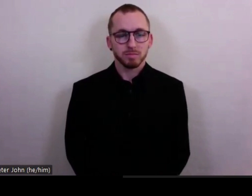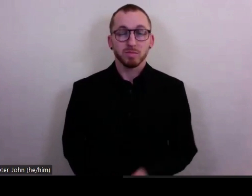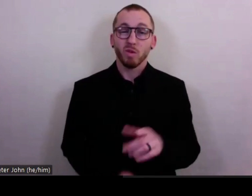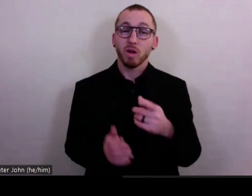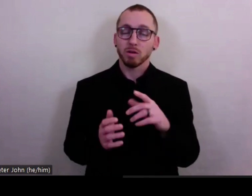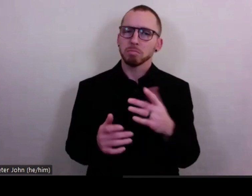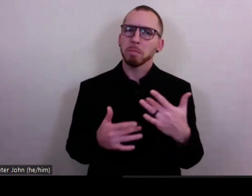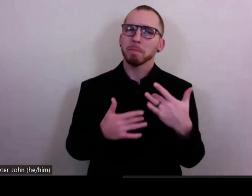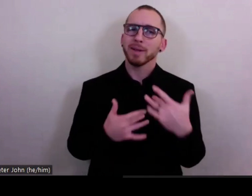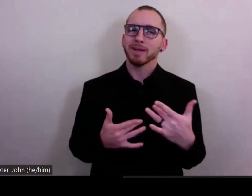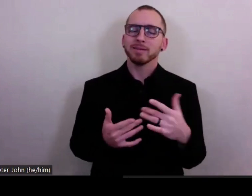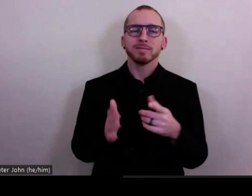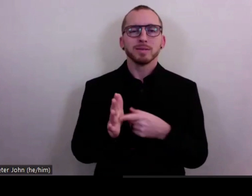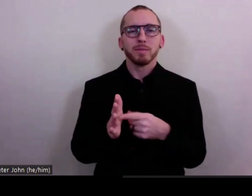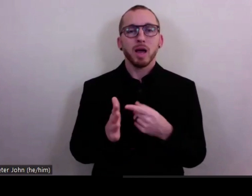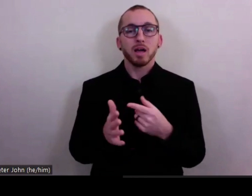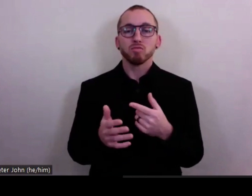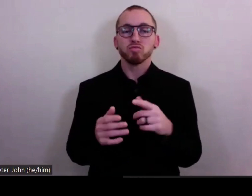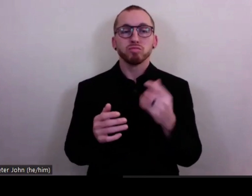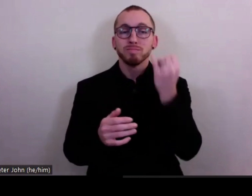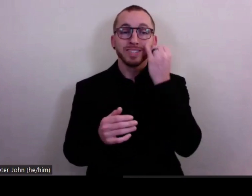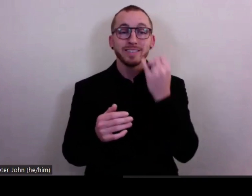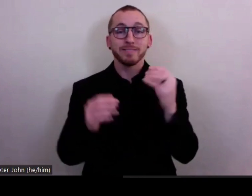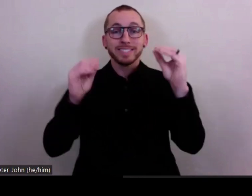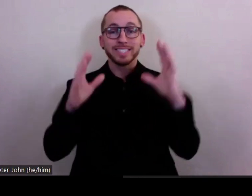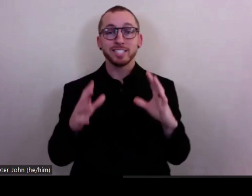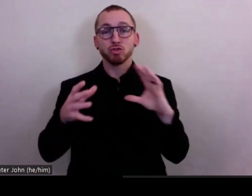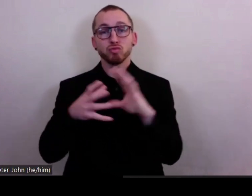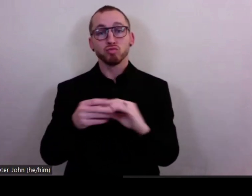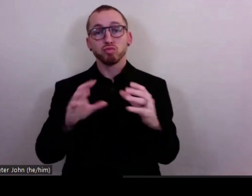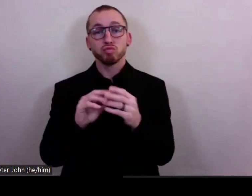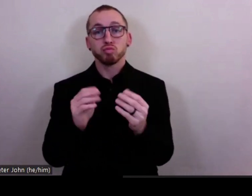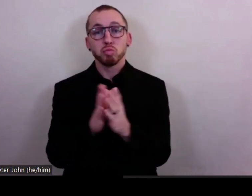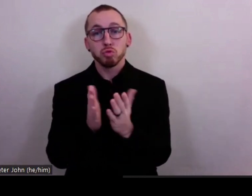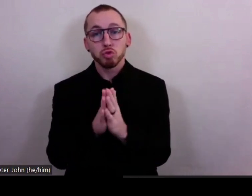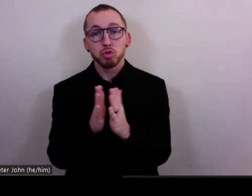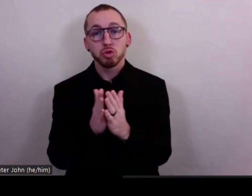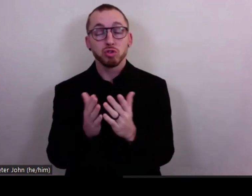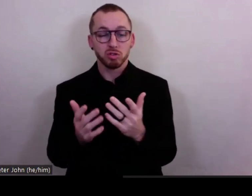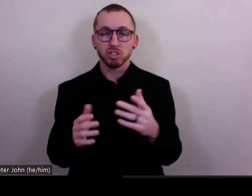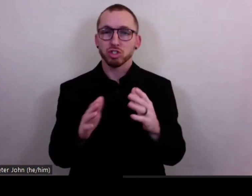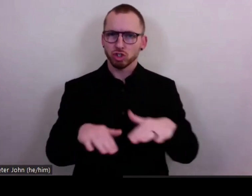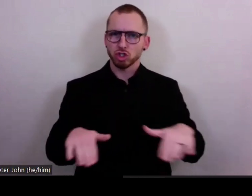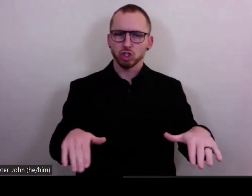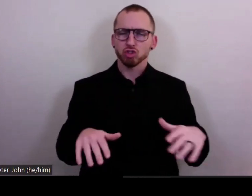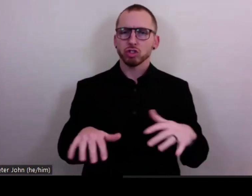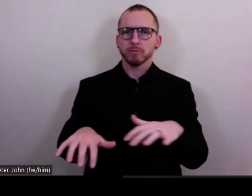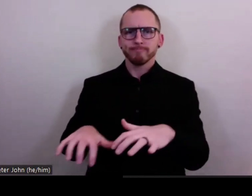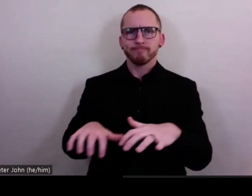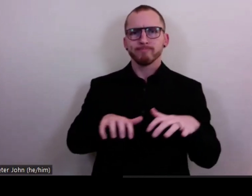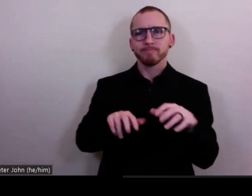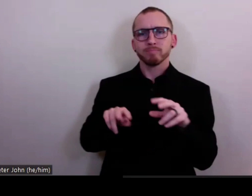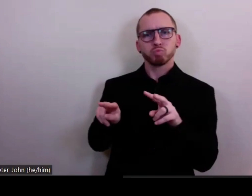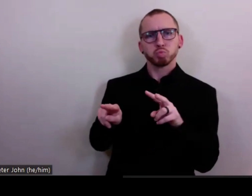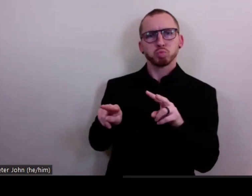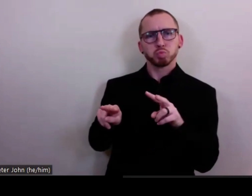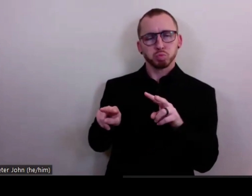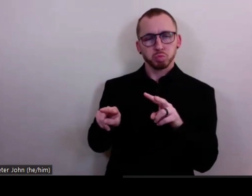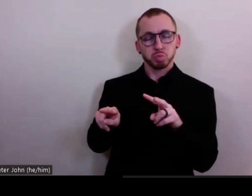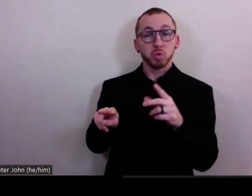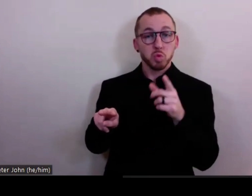And so this child may be the sprawler that has to touch everything and everybody around them. And so it makes the other